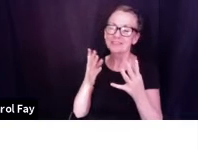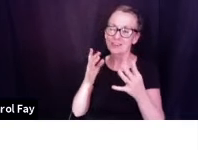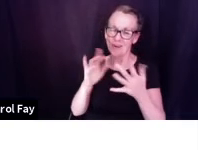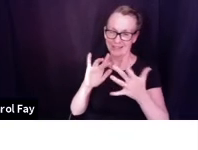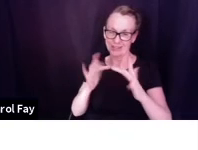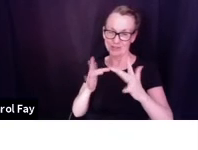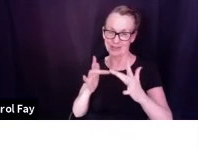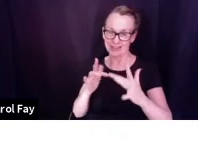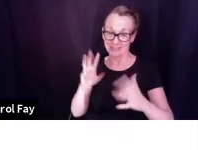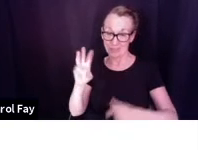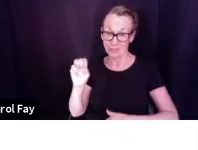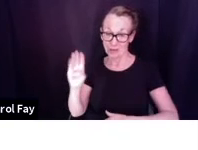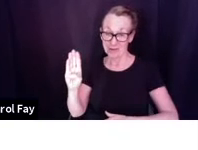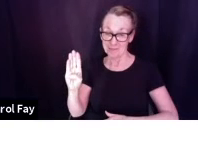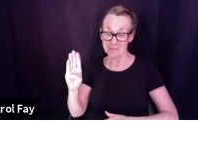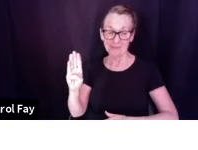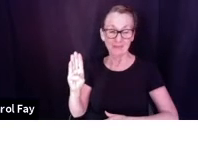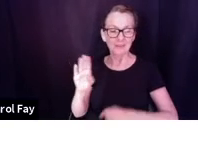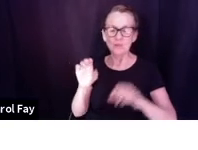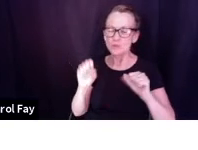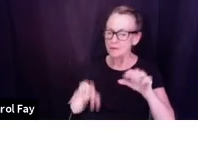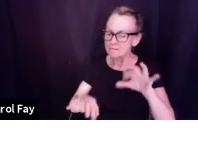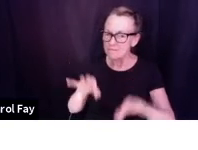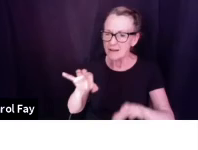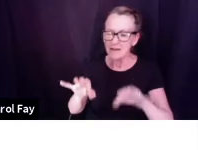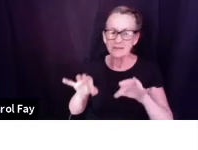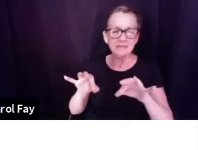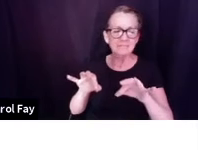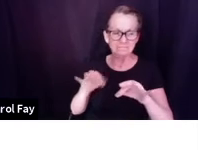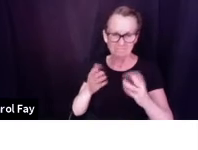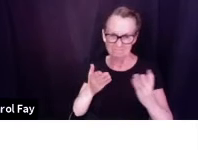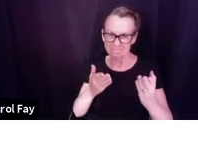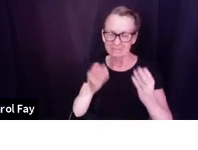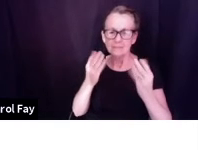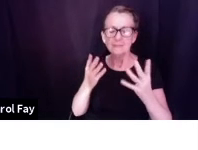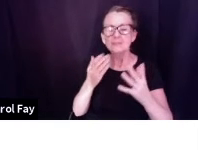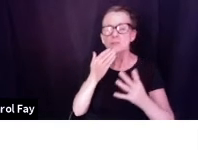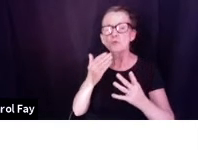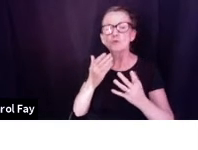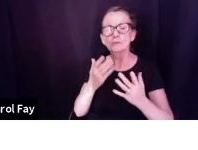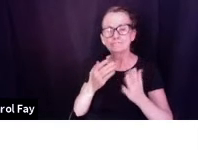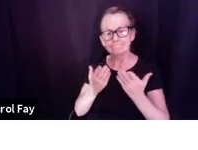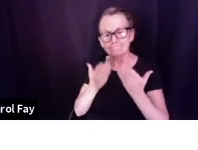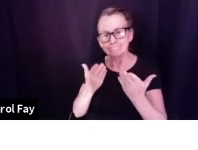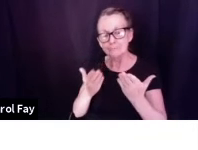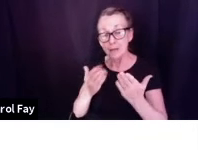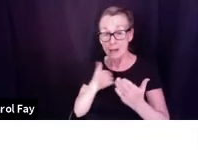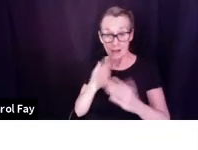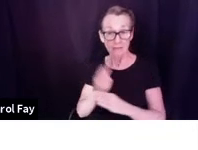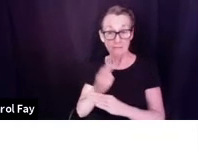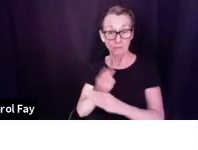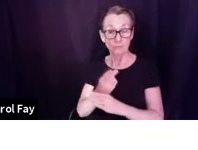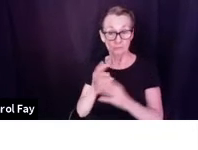I'm sure you're able to find this information, but here are some good resources that I use a